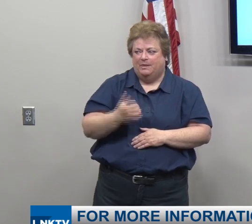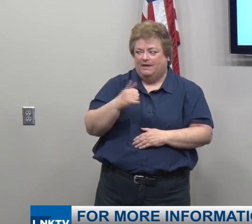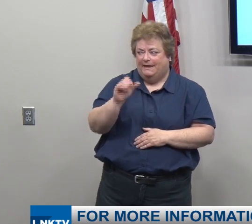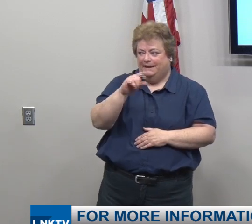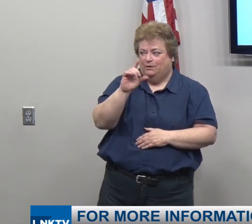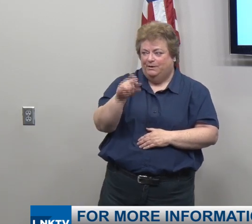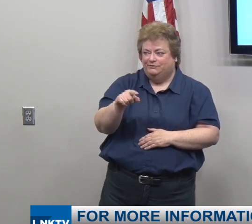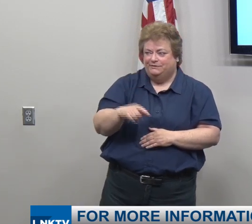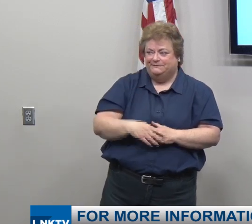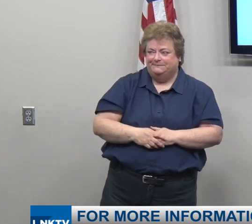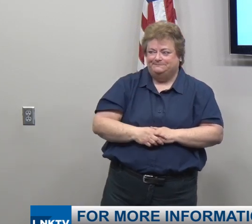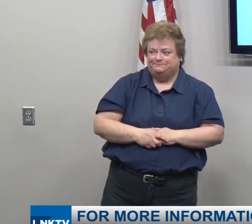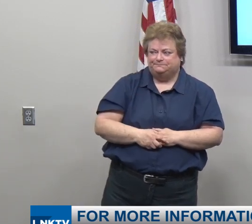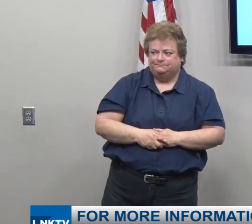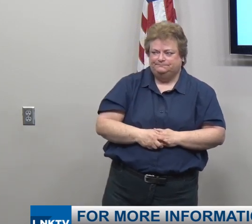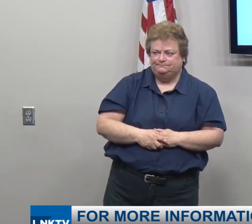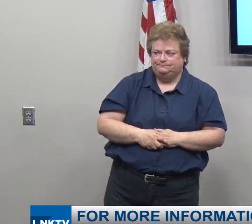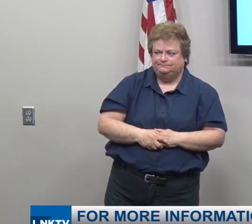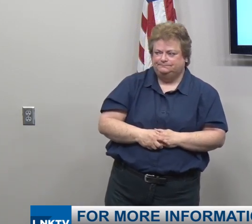Questions?